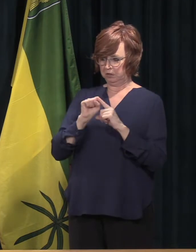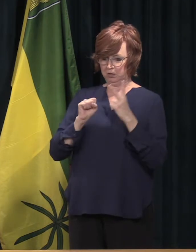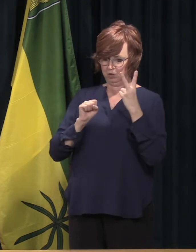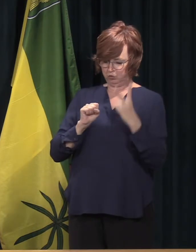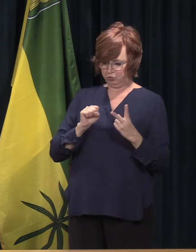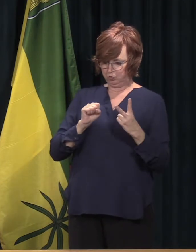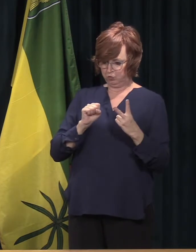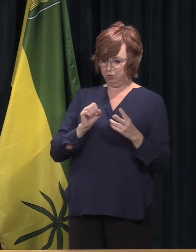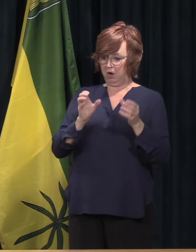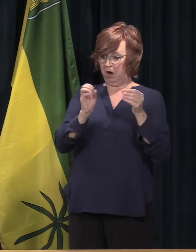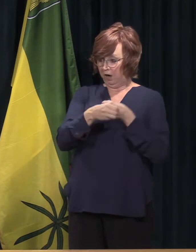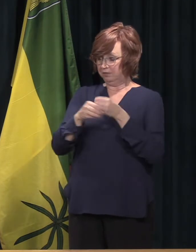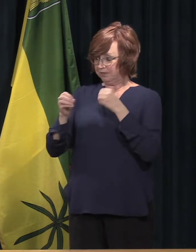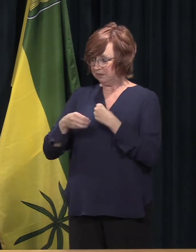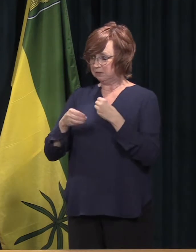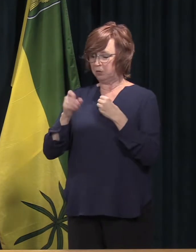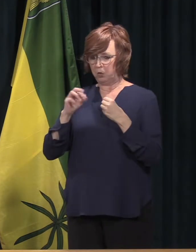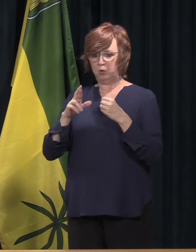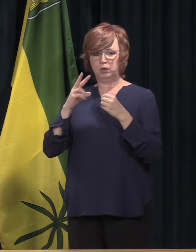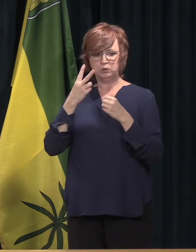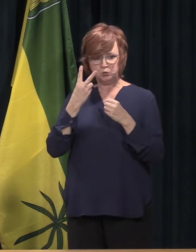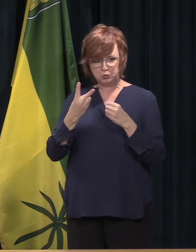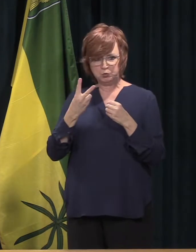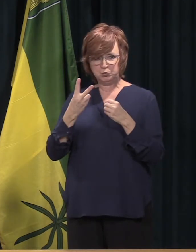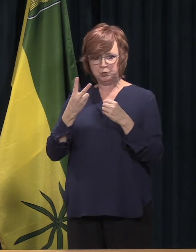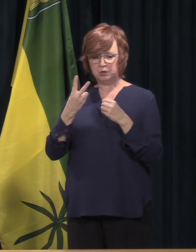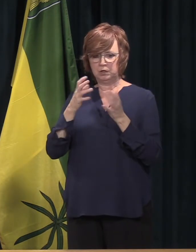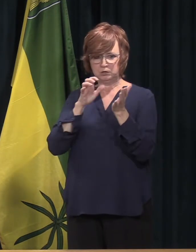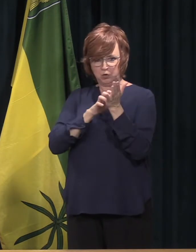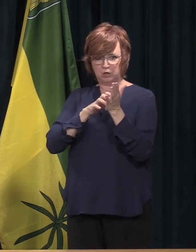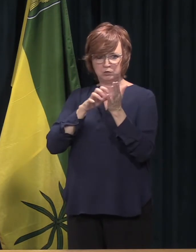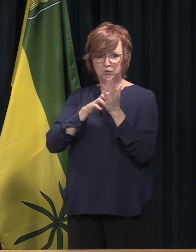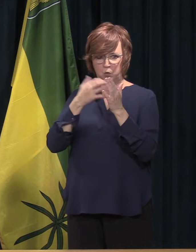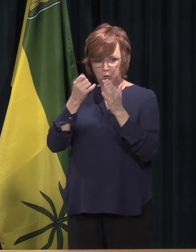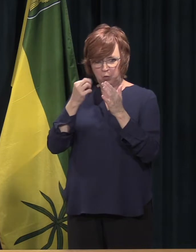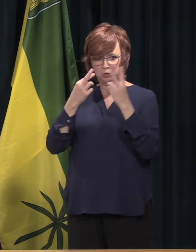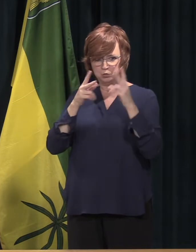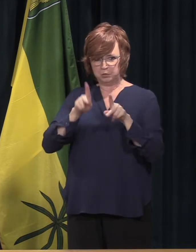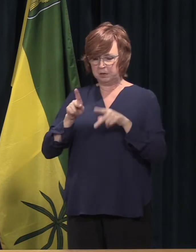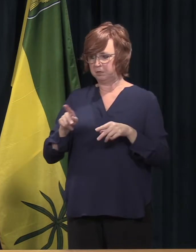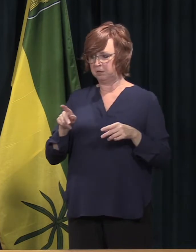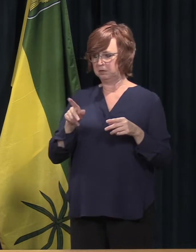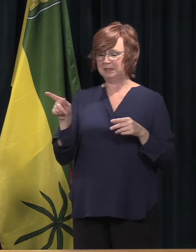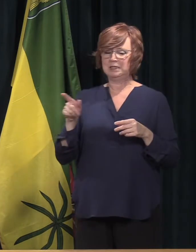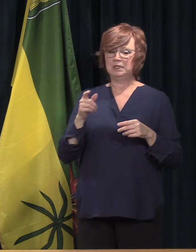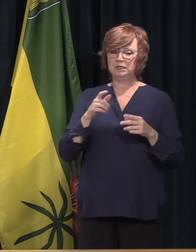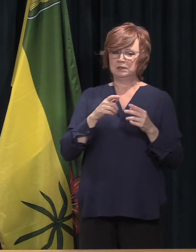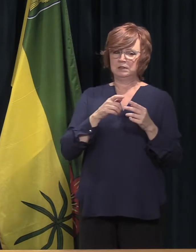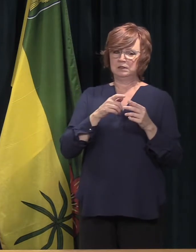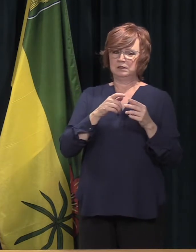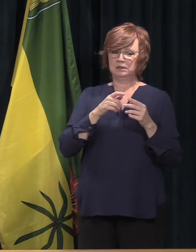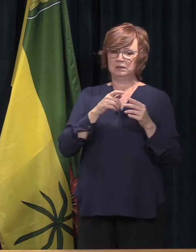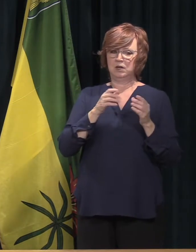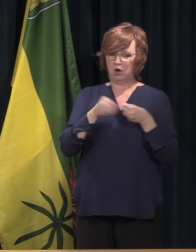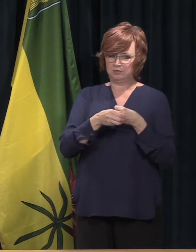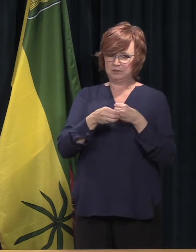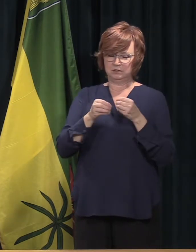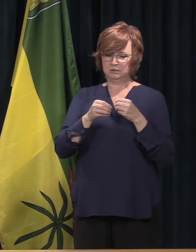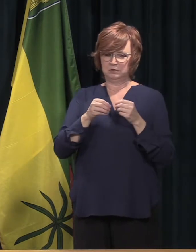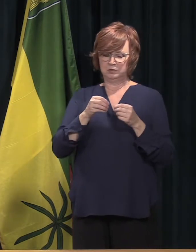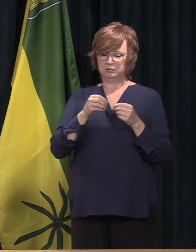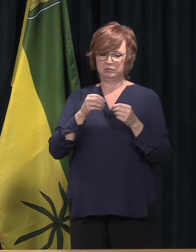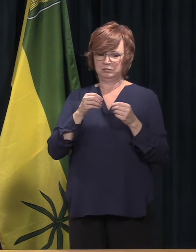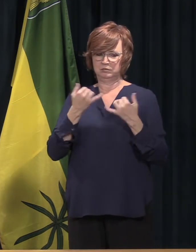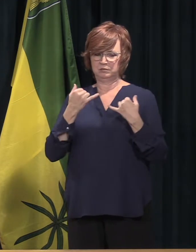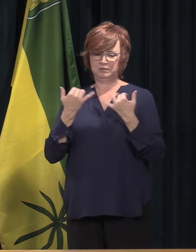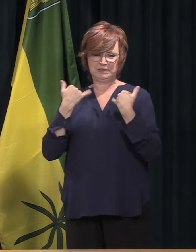two medical professionals? Two facilities, I think. So there may be more medical professionals. I think these investigations are ongoing. At this point, I am aware of